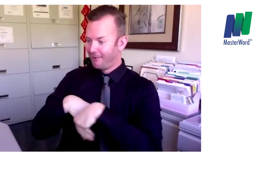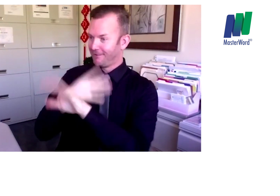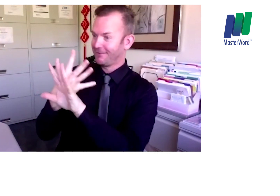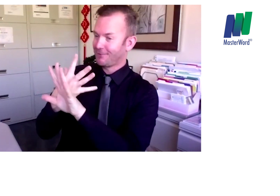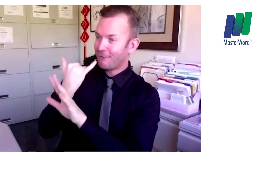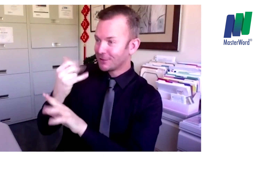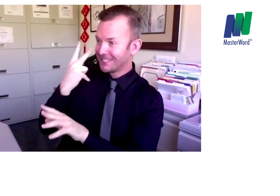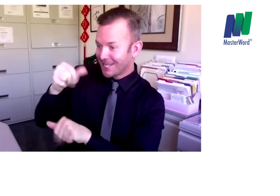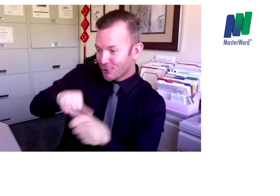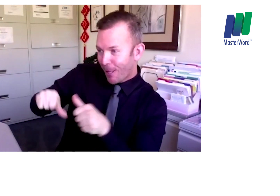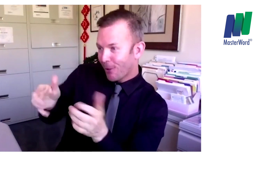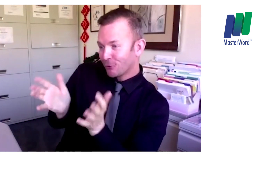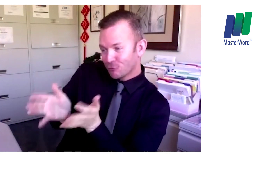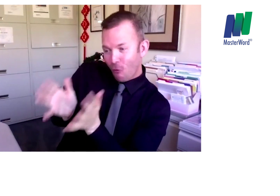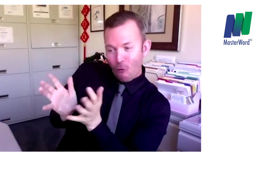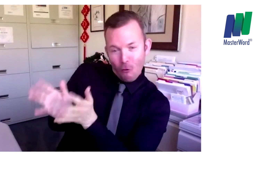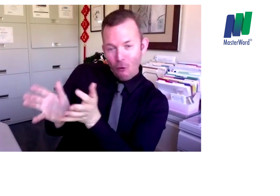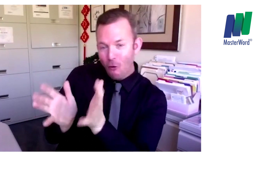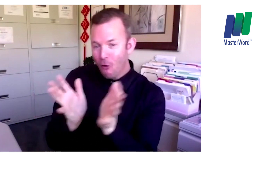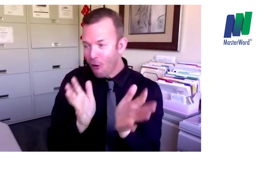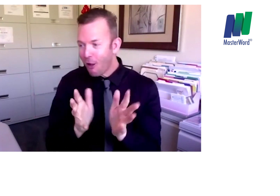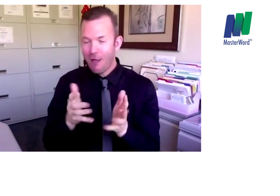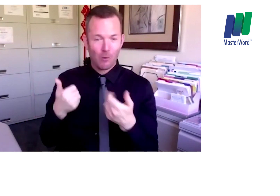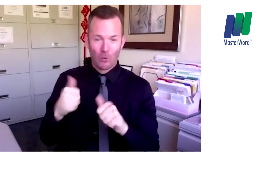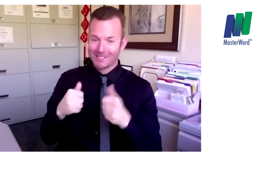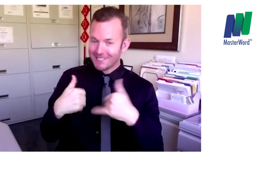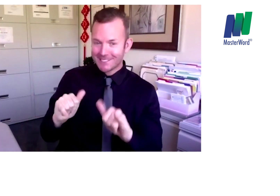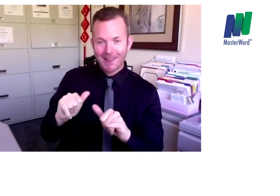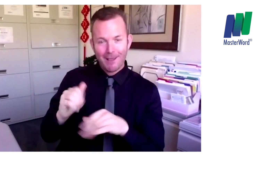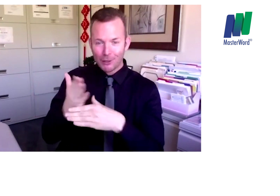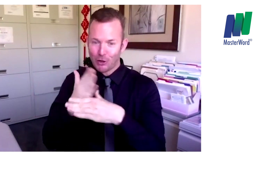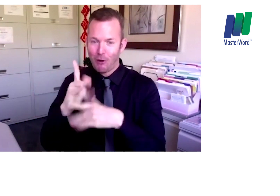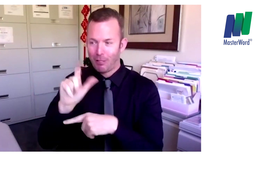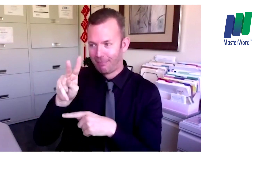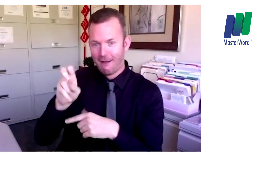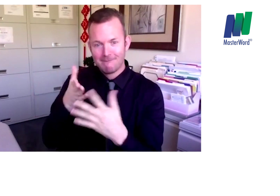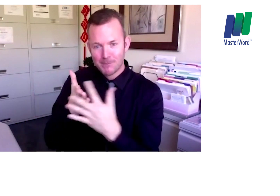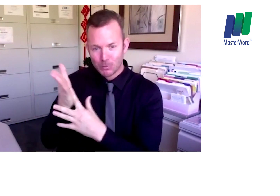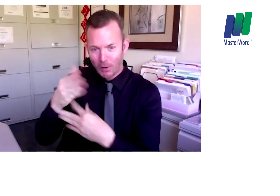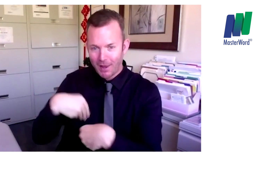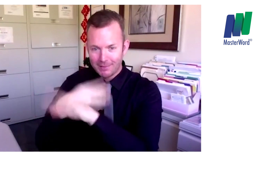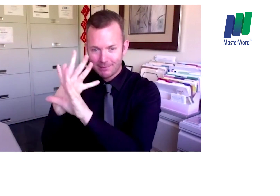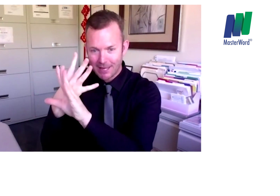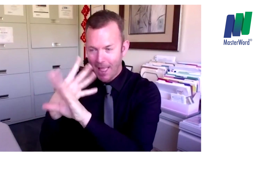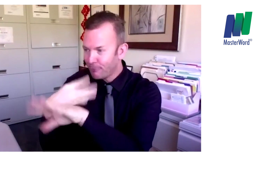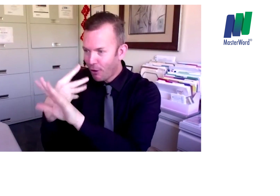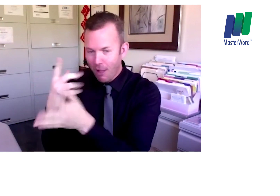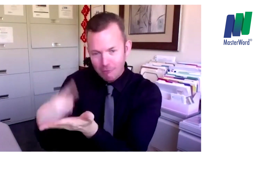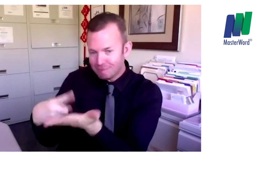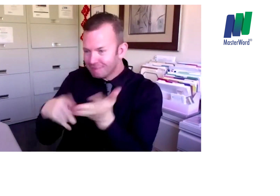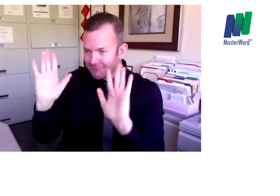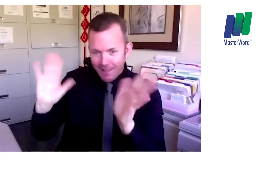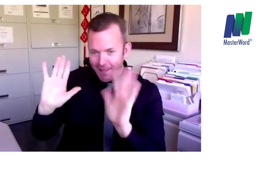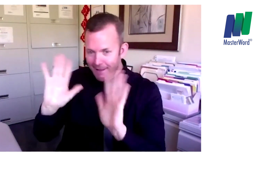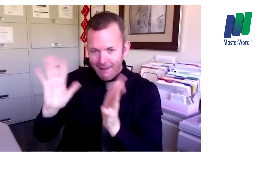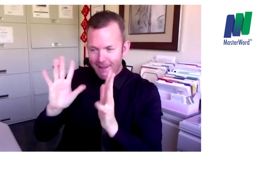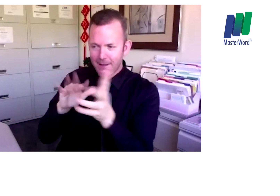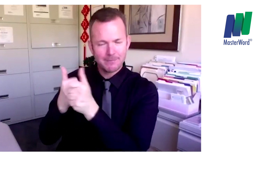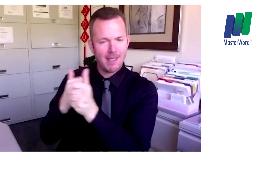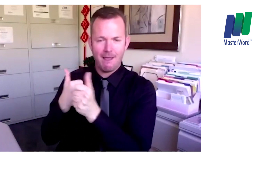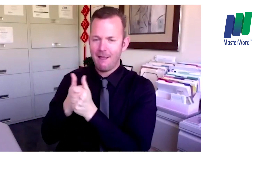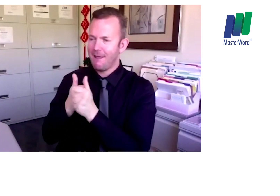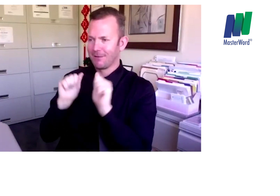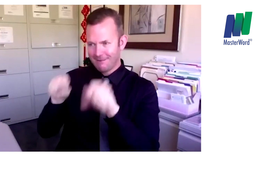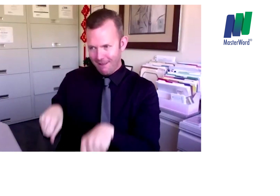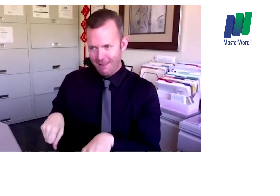Just like those old times when we were excited about, seeing each other a while ago, maybe we can rekindle some of that and